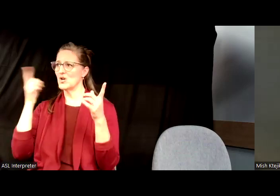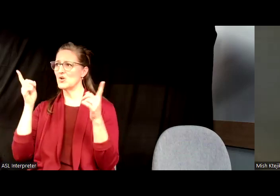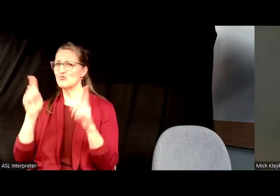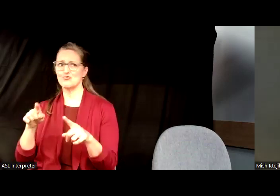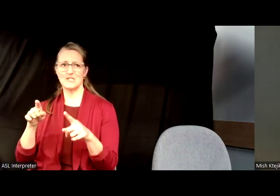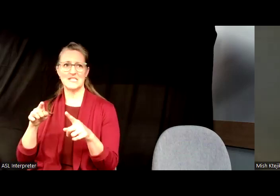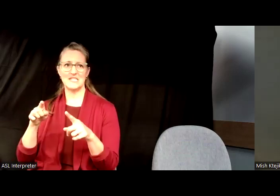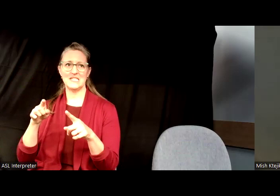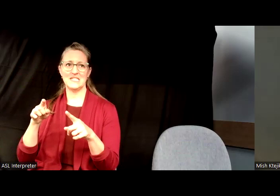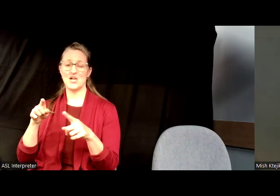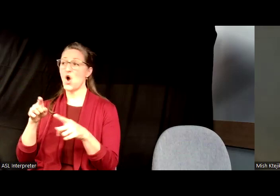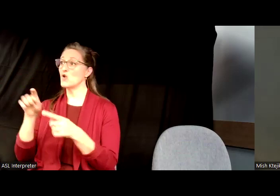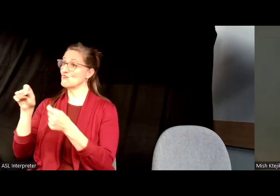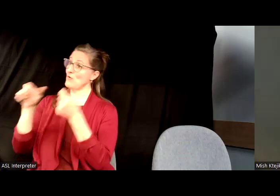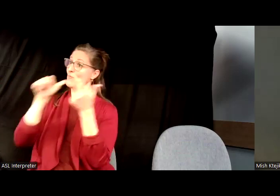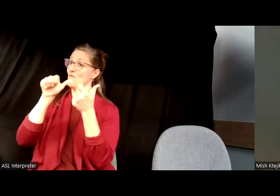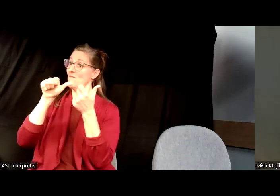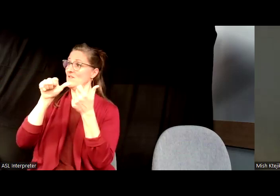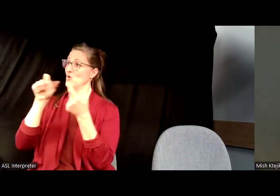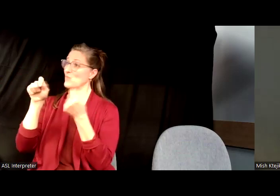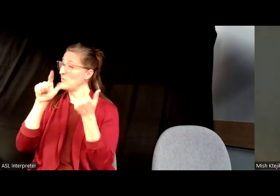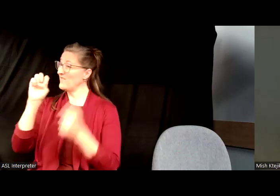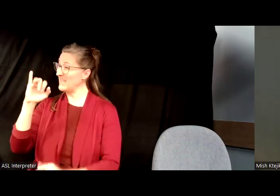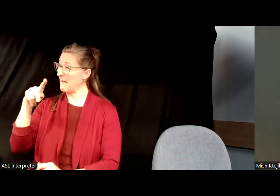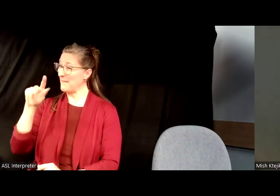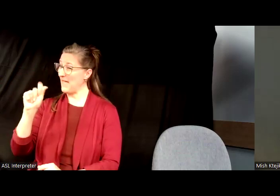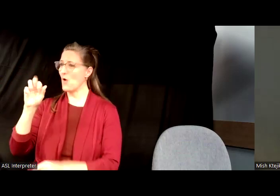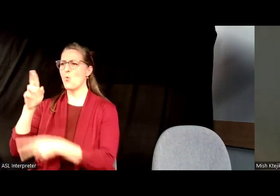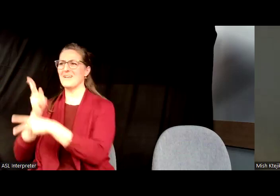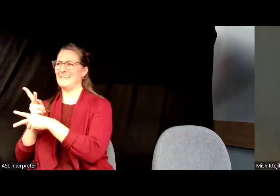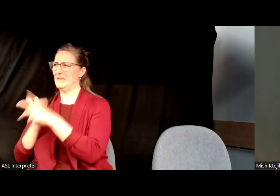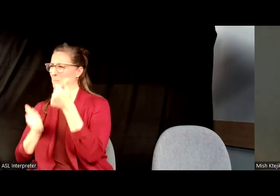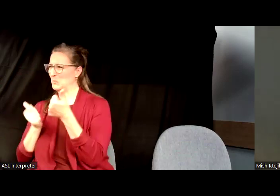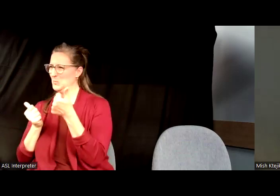the IPA this time, or is that more discussion in the future?